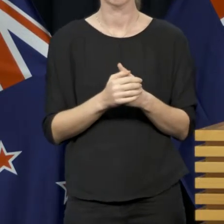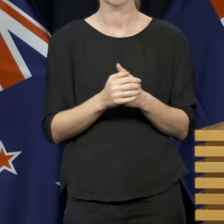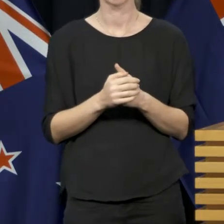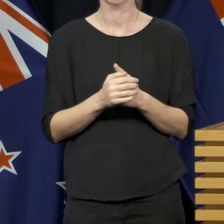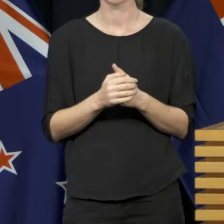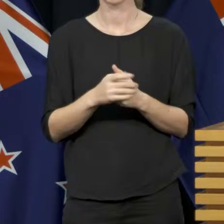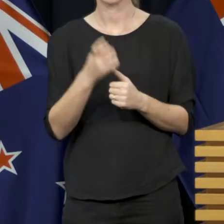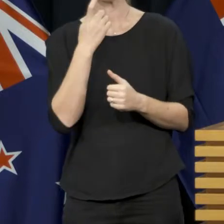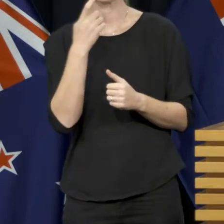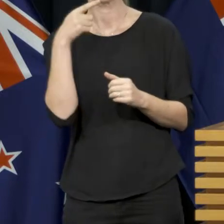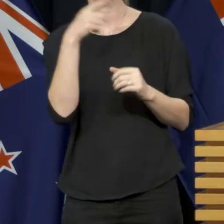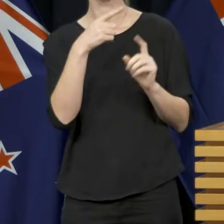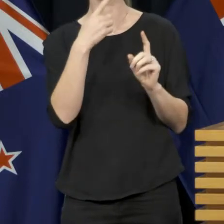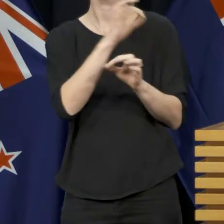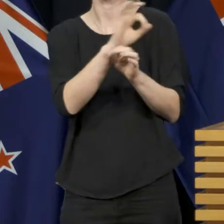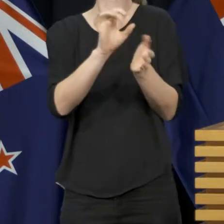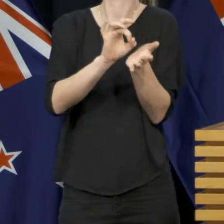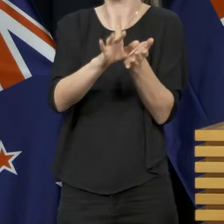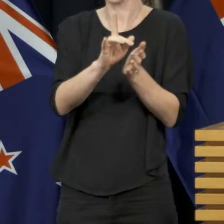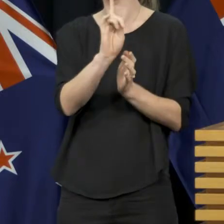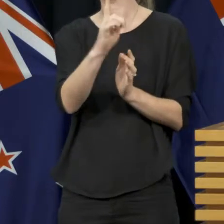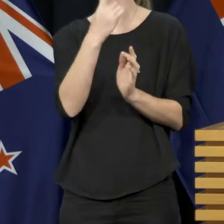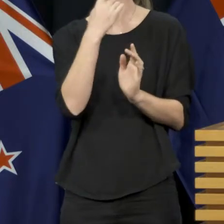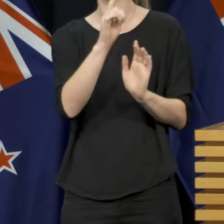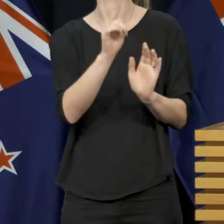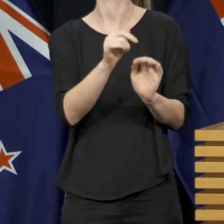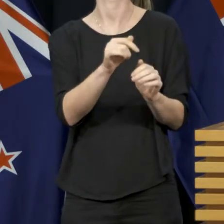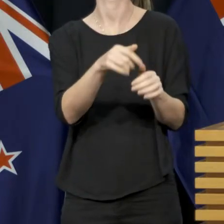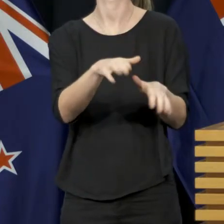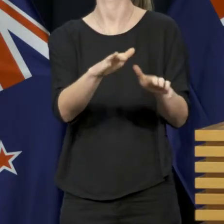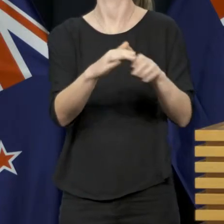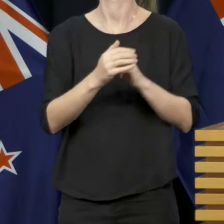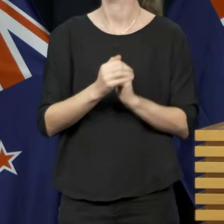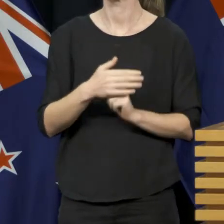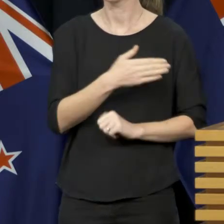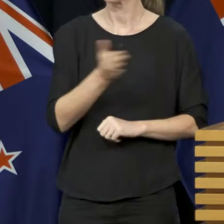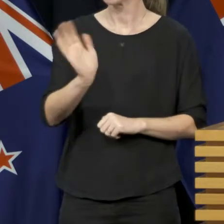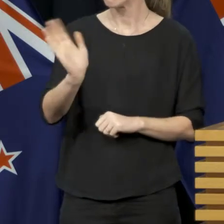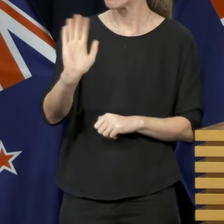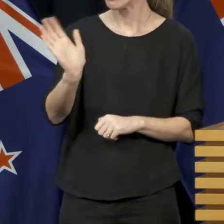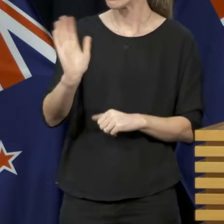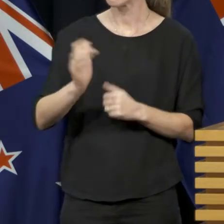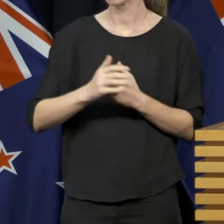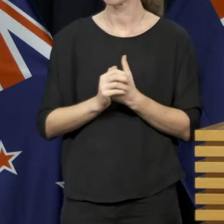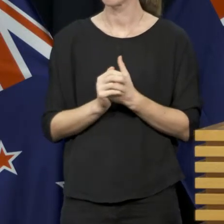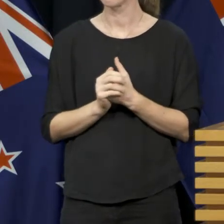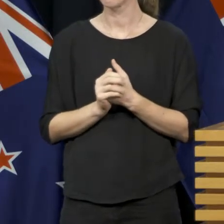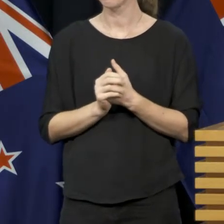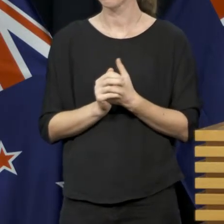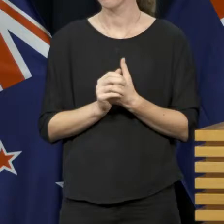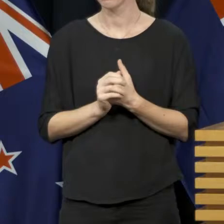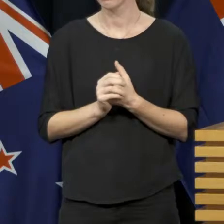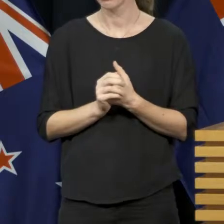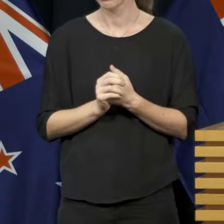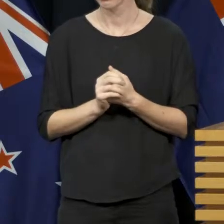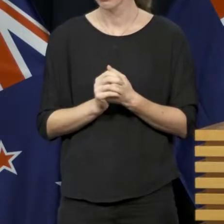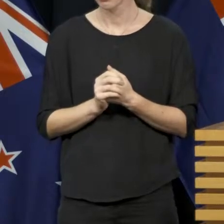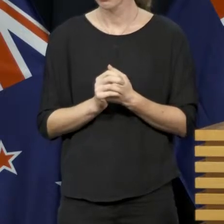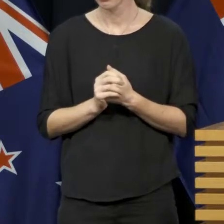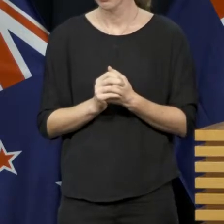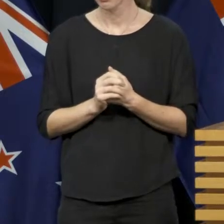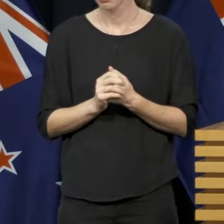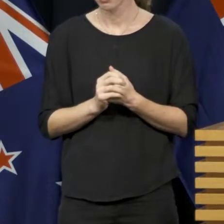to avoid having to sack him, because you obviously made your views pretty clear? But No, not at all. You know, my view is that when